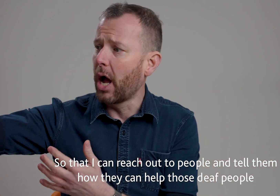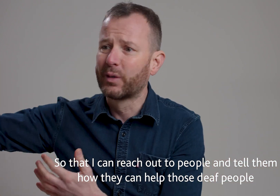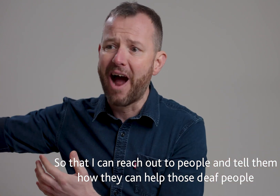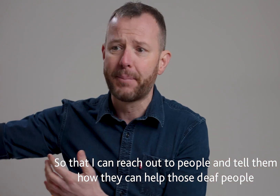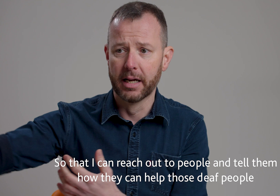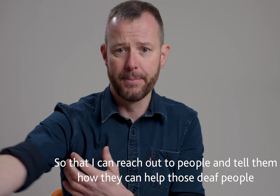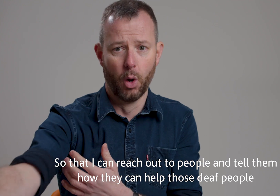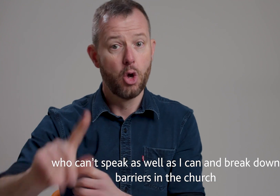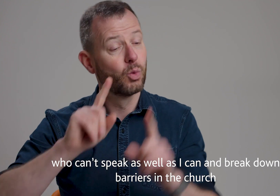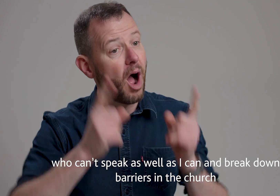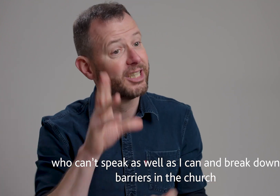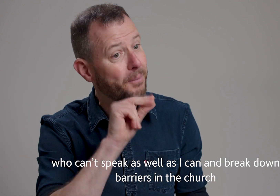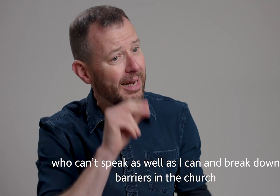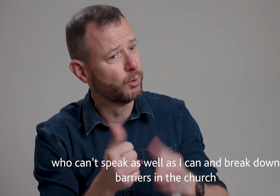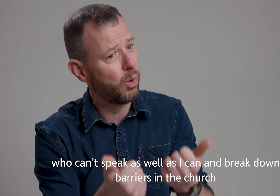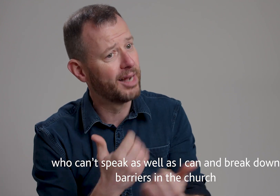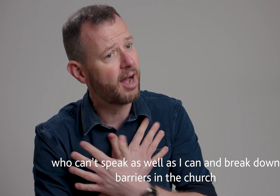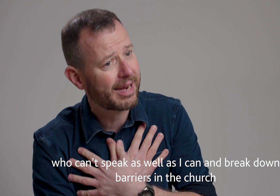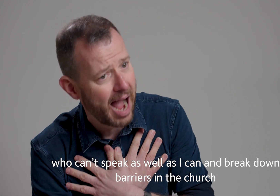dead people and cast straight as far as I can.